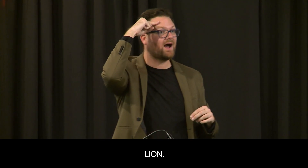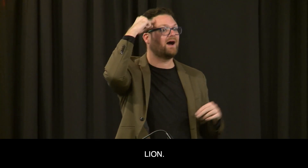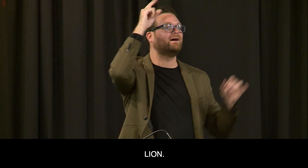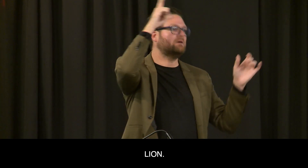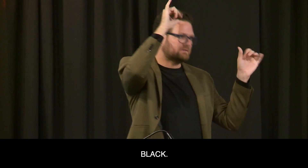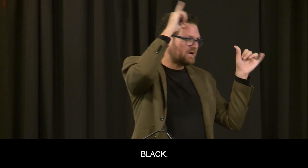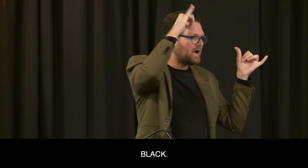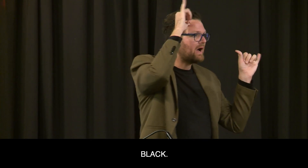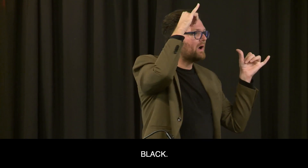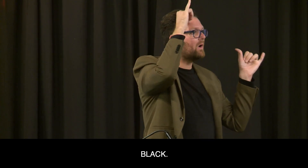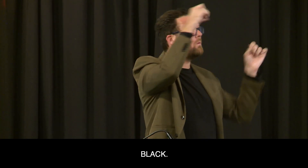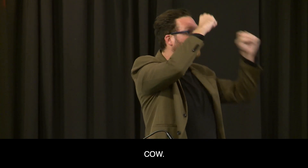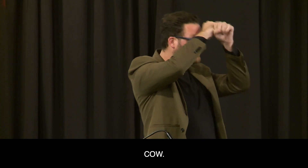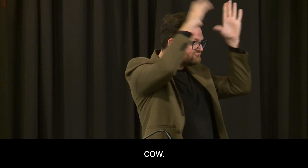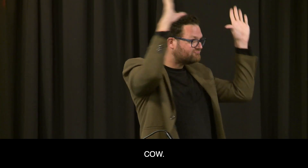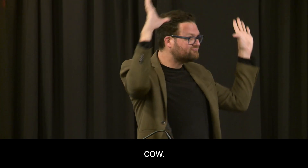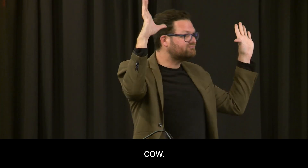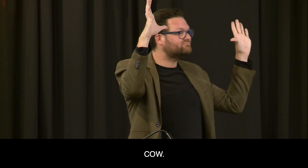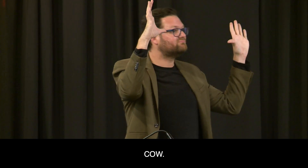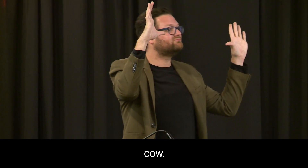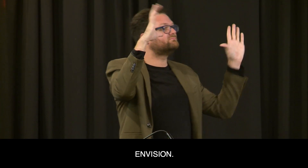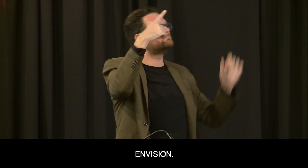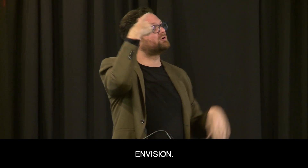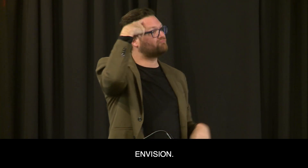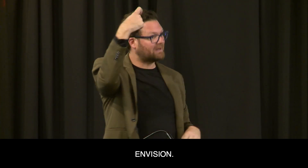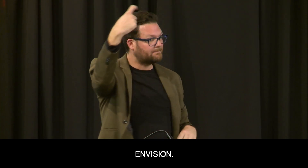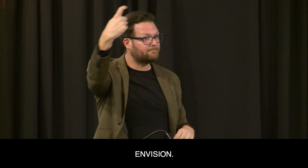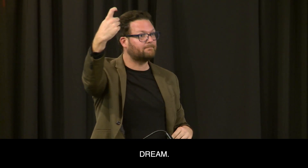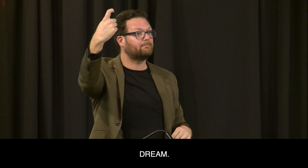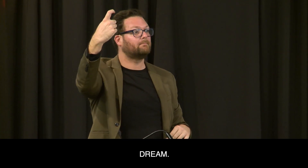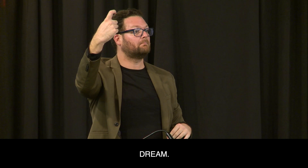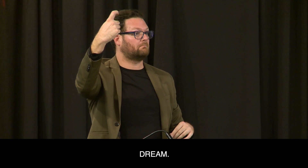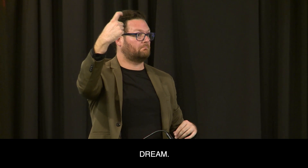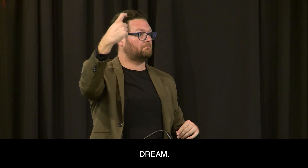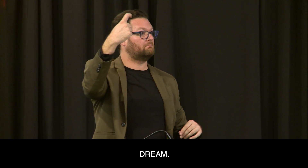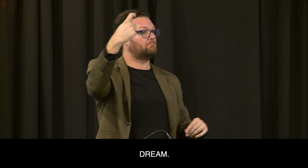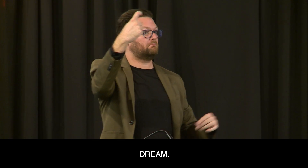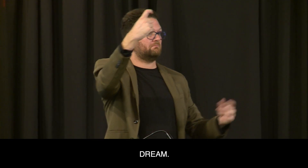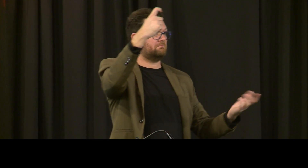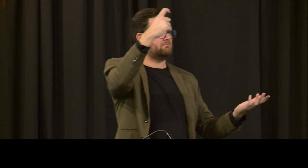lion, black, cow, envision, dream,